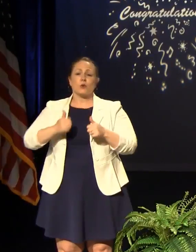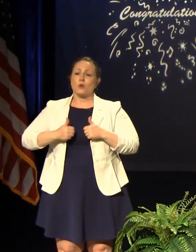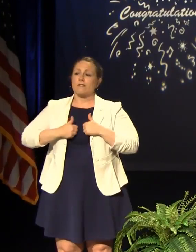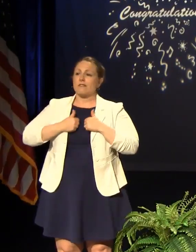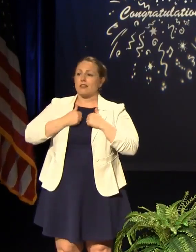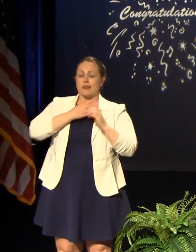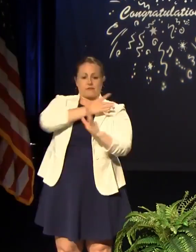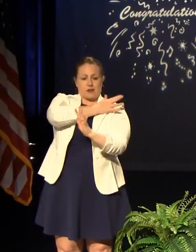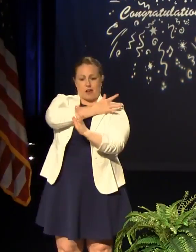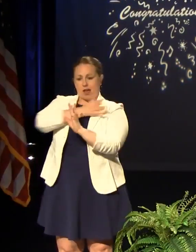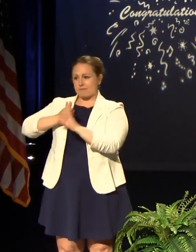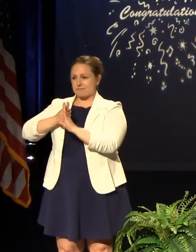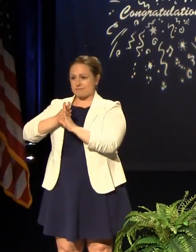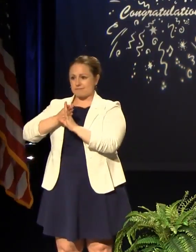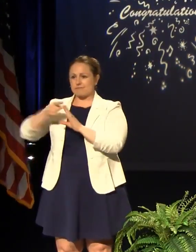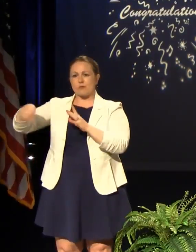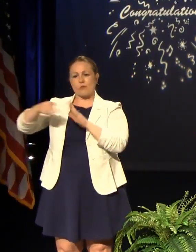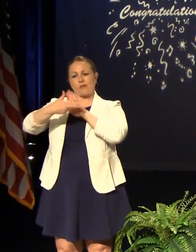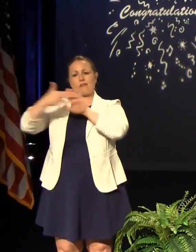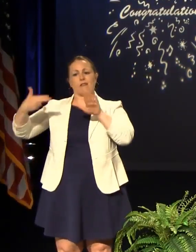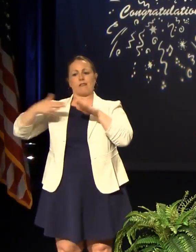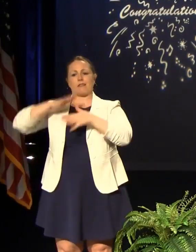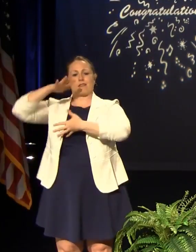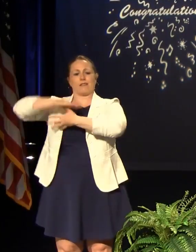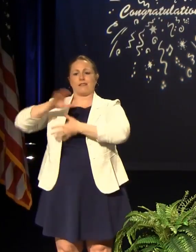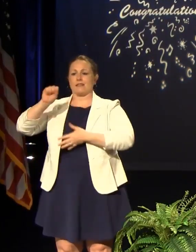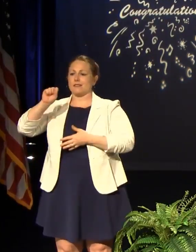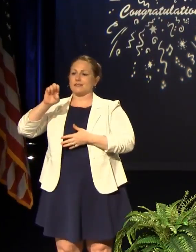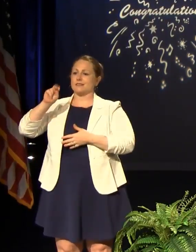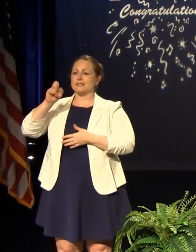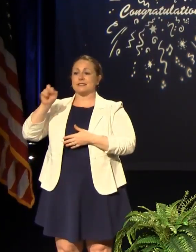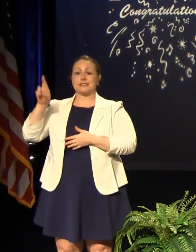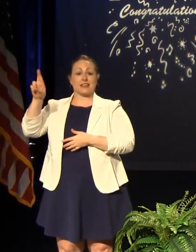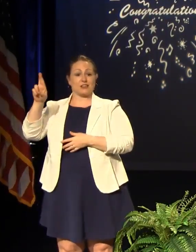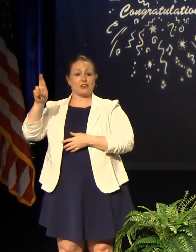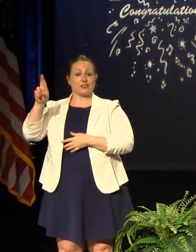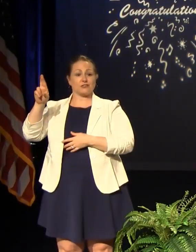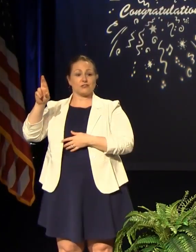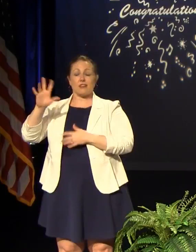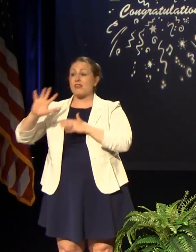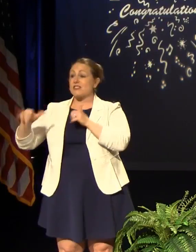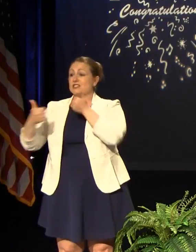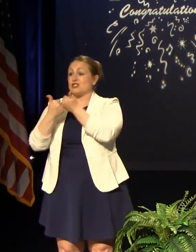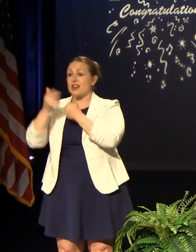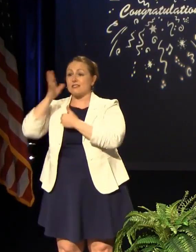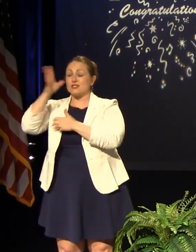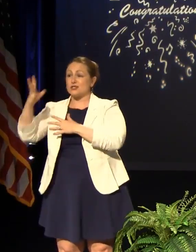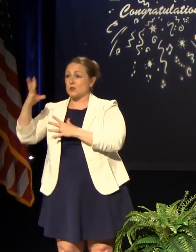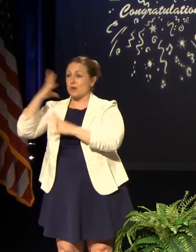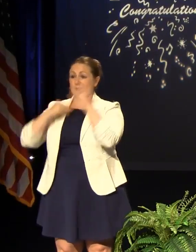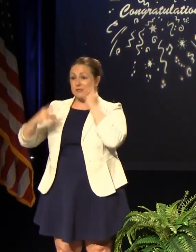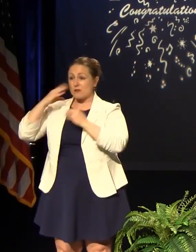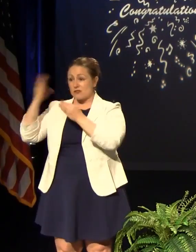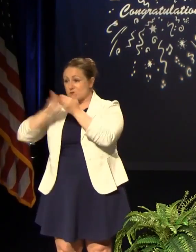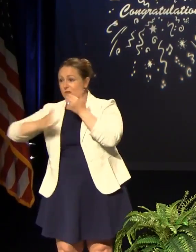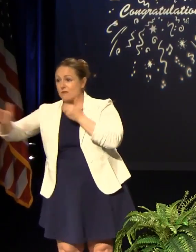The challenges you will face looking forward are what makes life interesting.